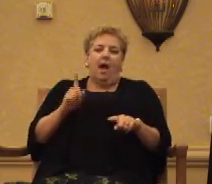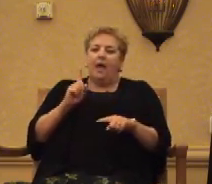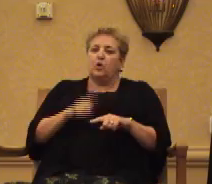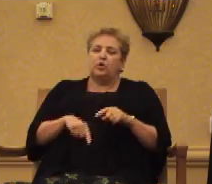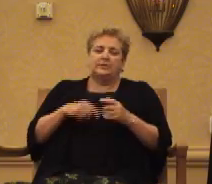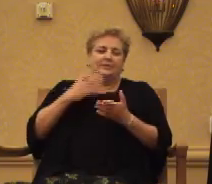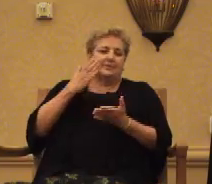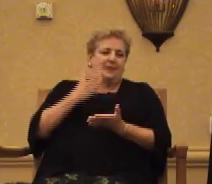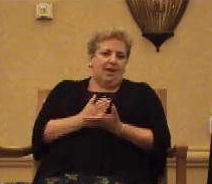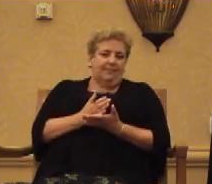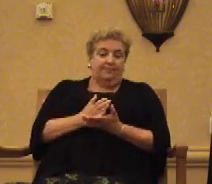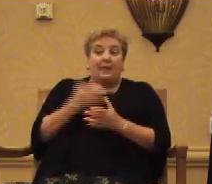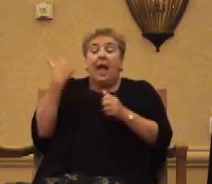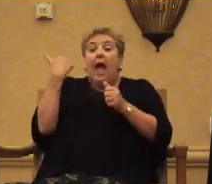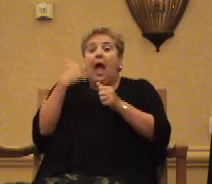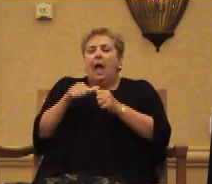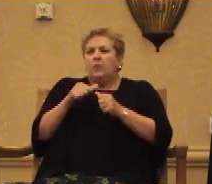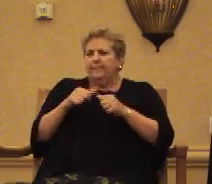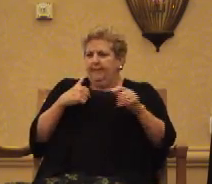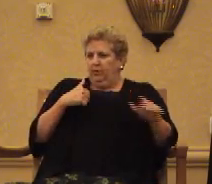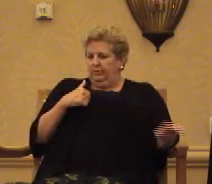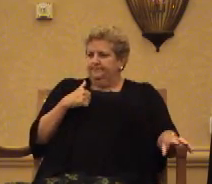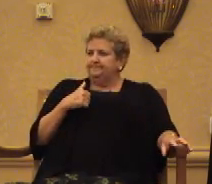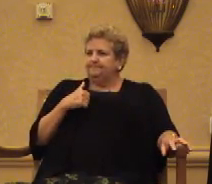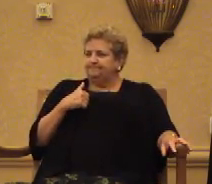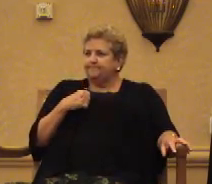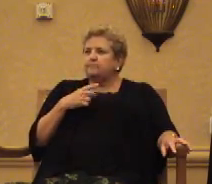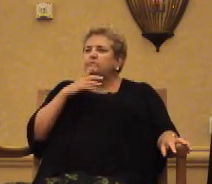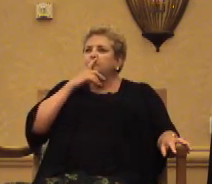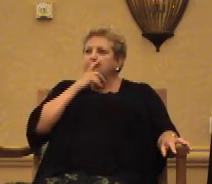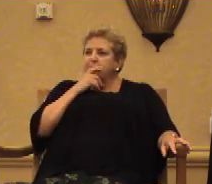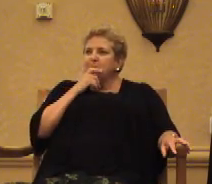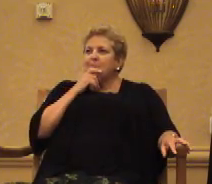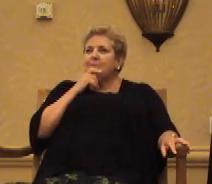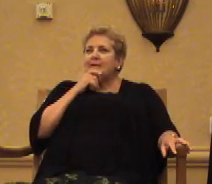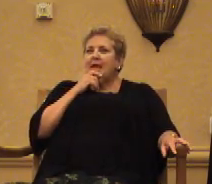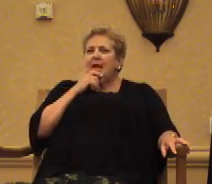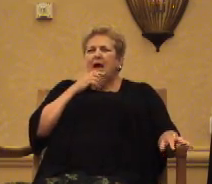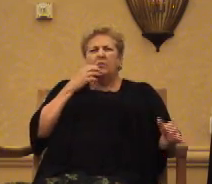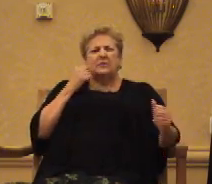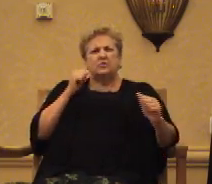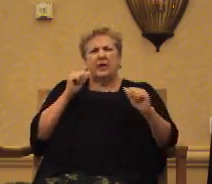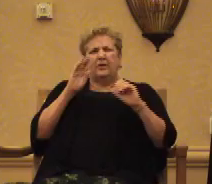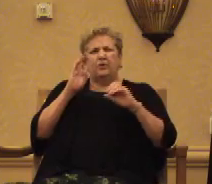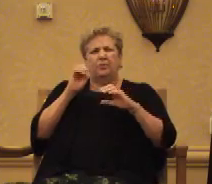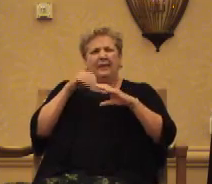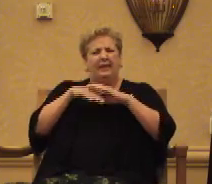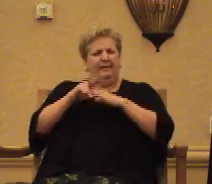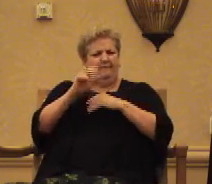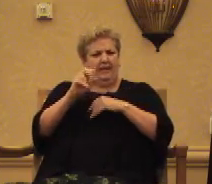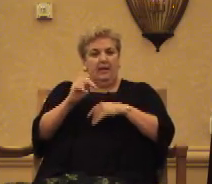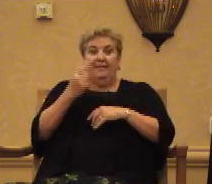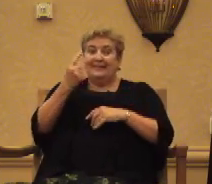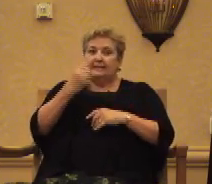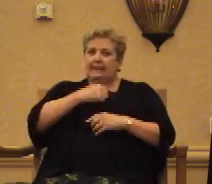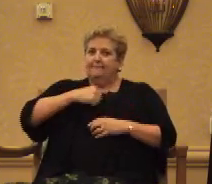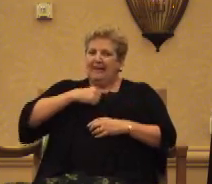I remember I was trying to be in this band. This is one of the amends I've never made, too, because I don't know how to find